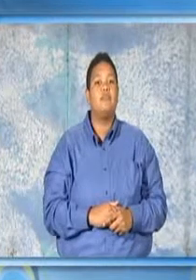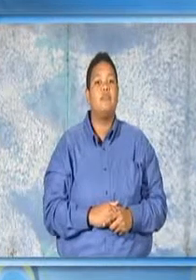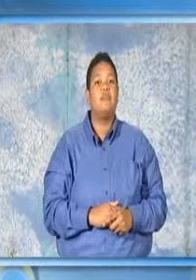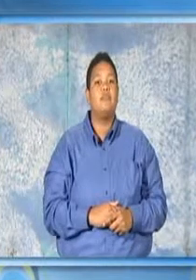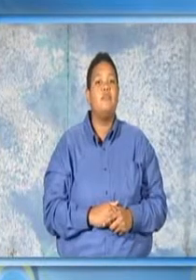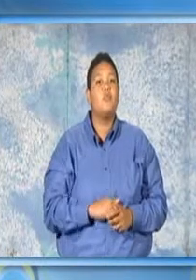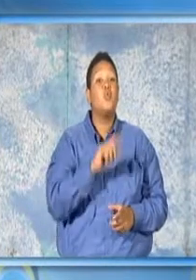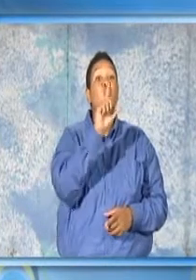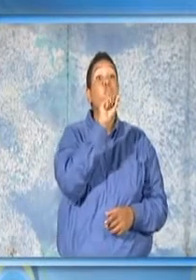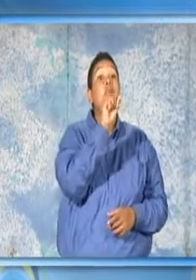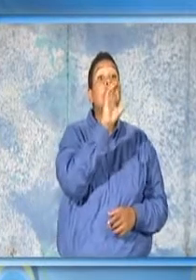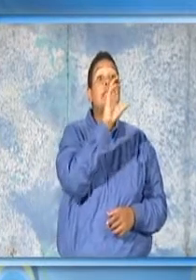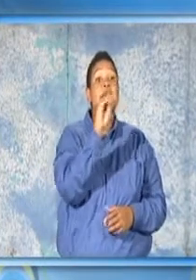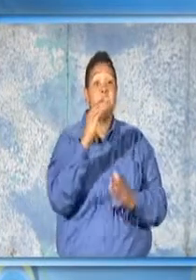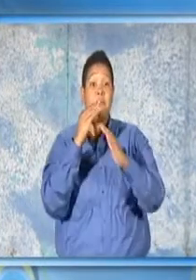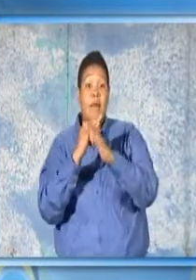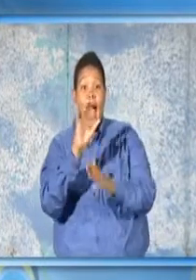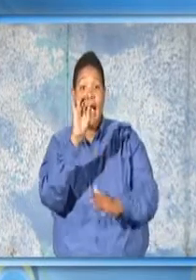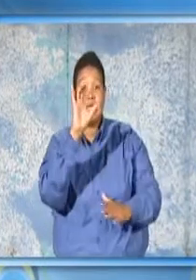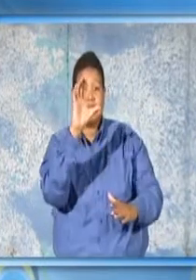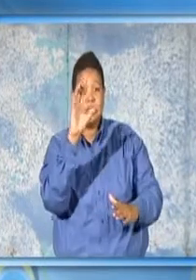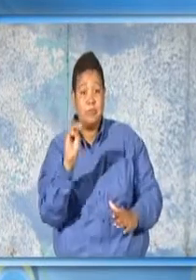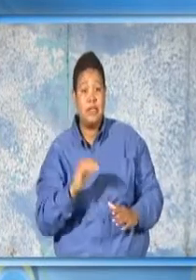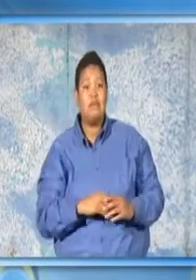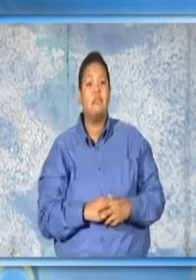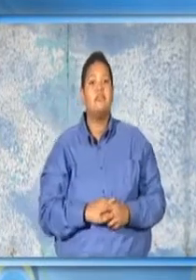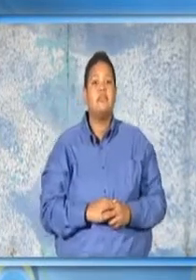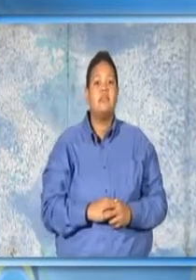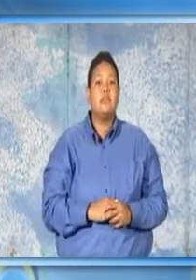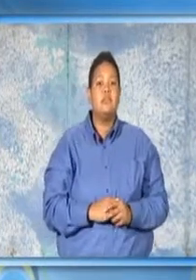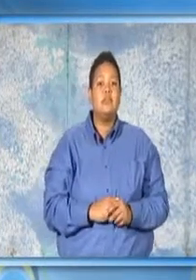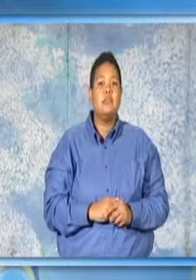20 centimeters by 8 centimeters,